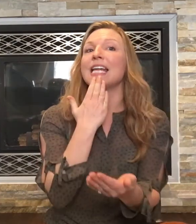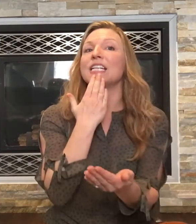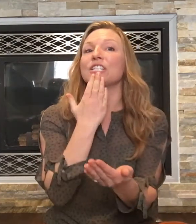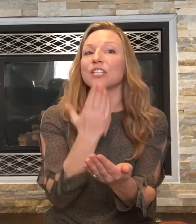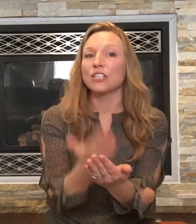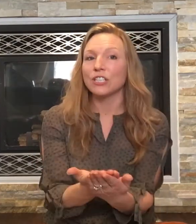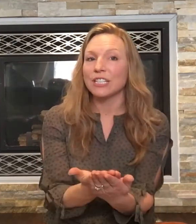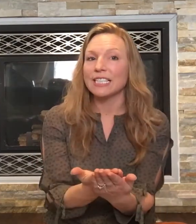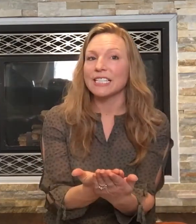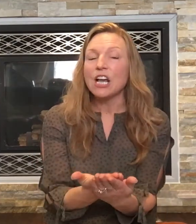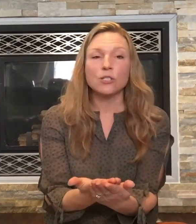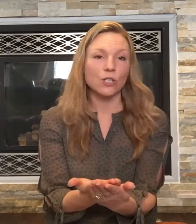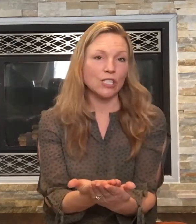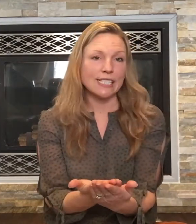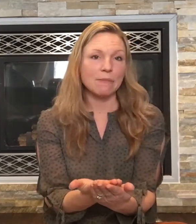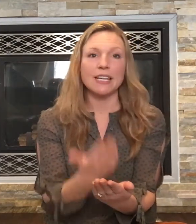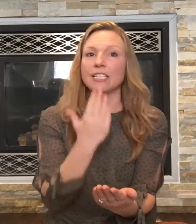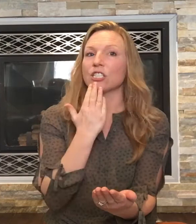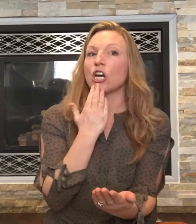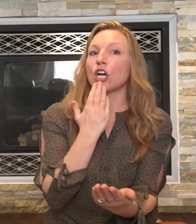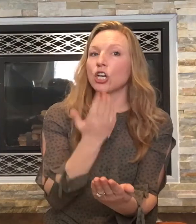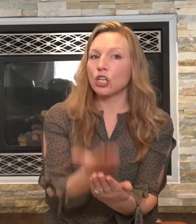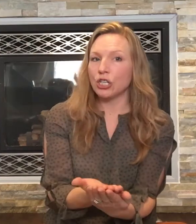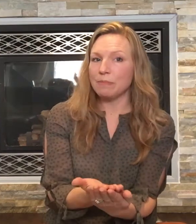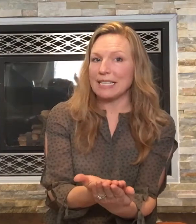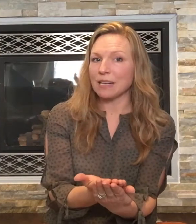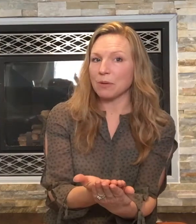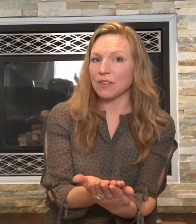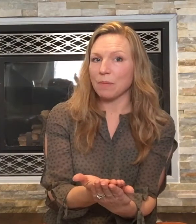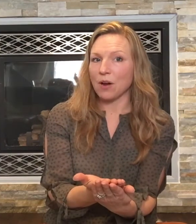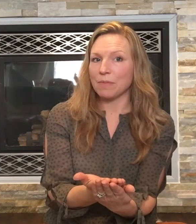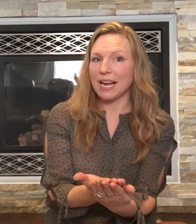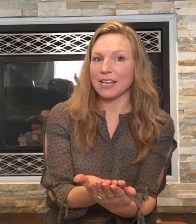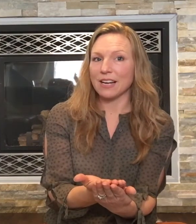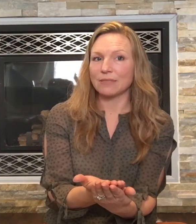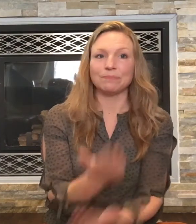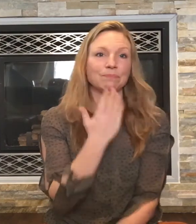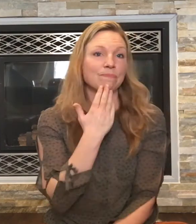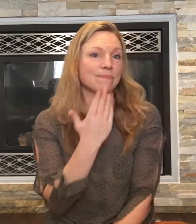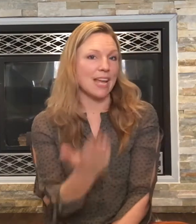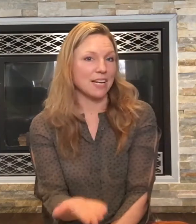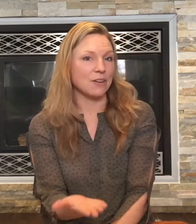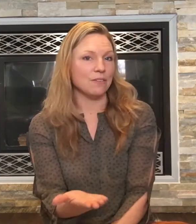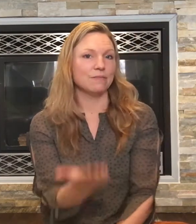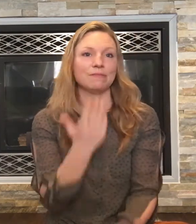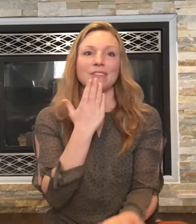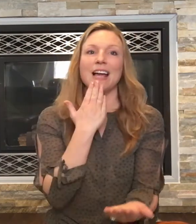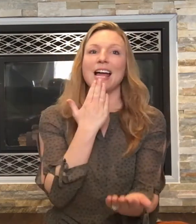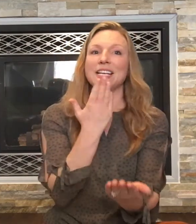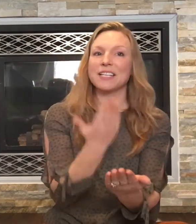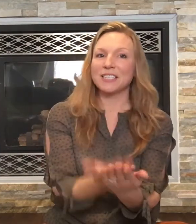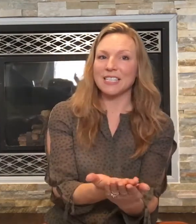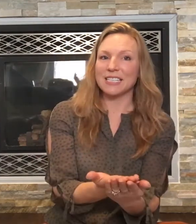and good. So they're the same thing, just good meets up with the bottom hand there. Thank you and good.